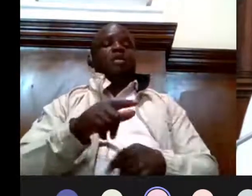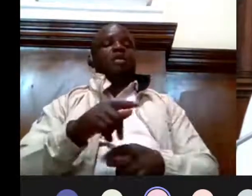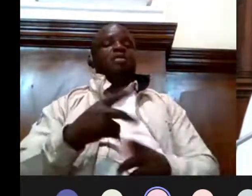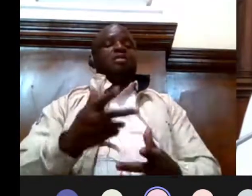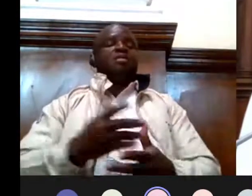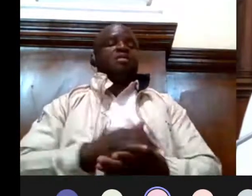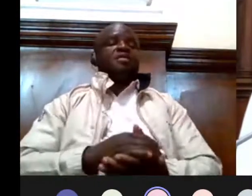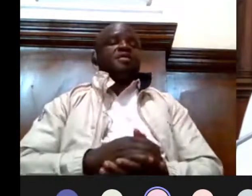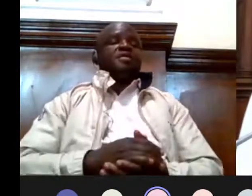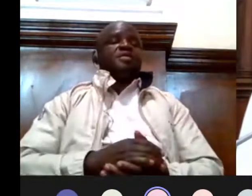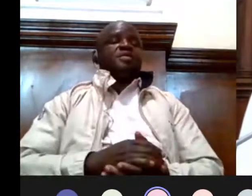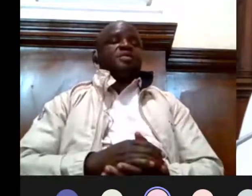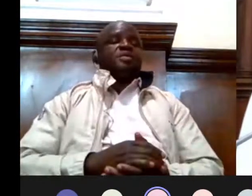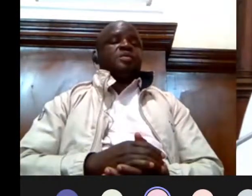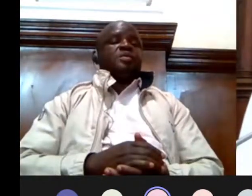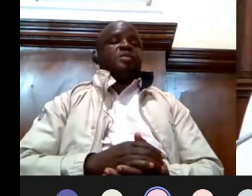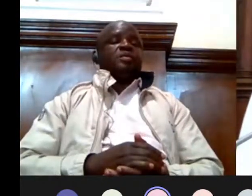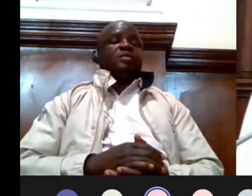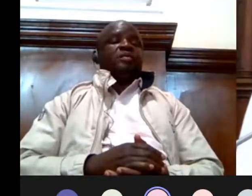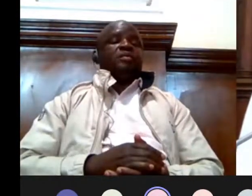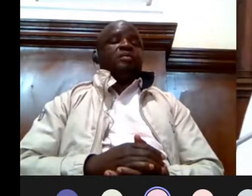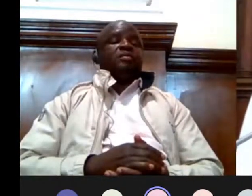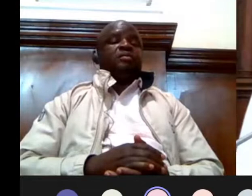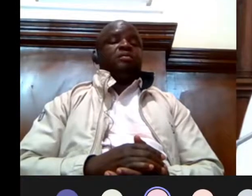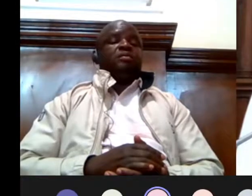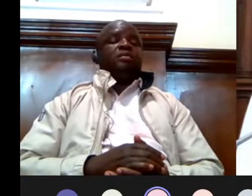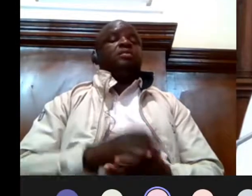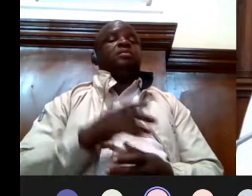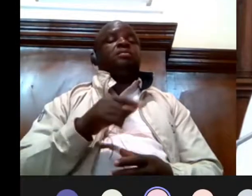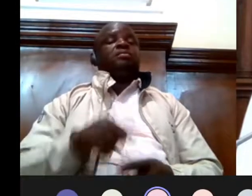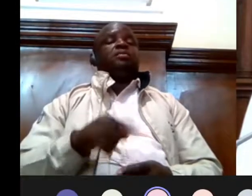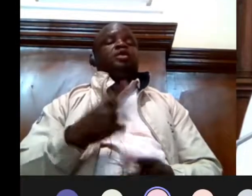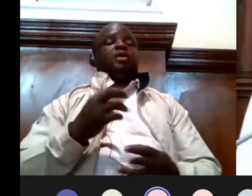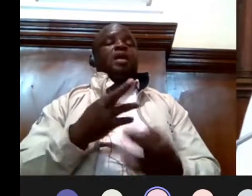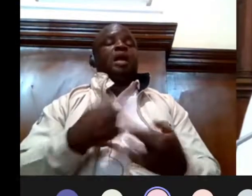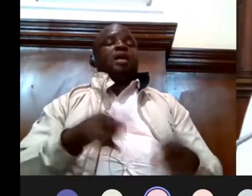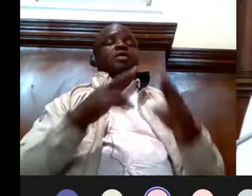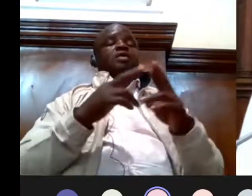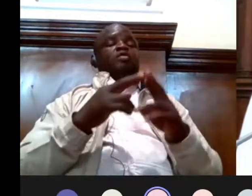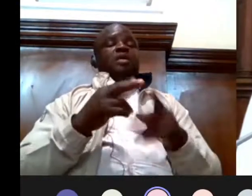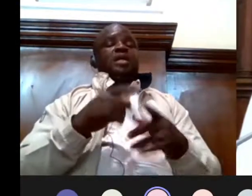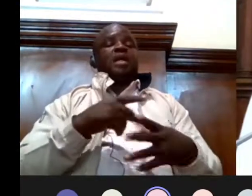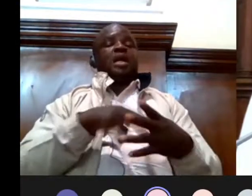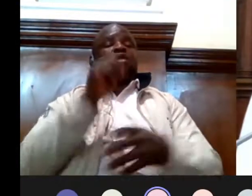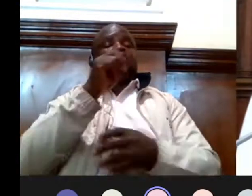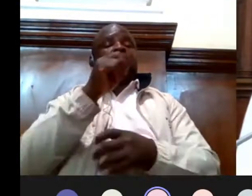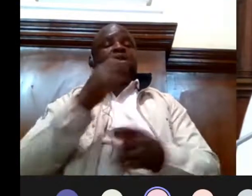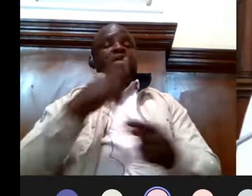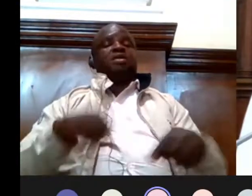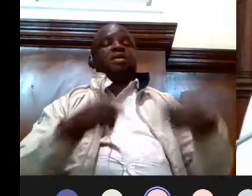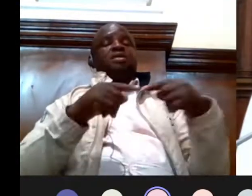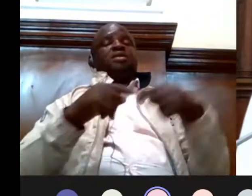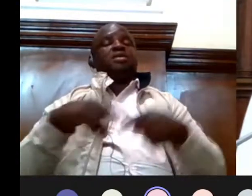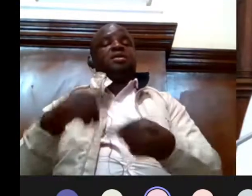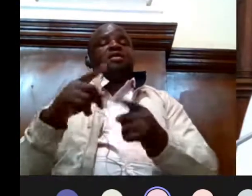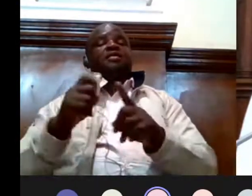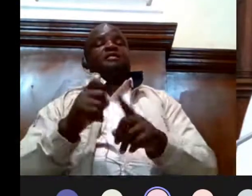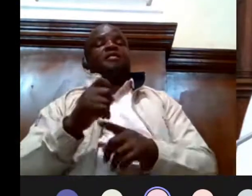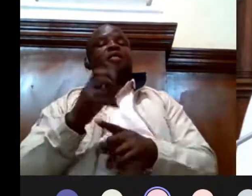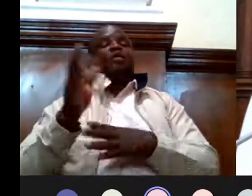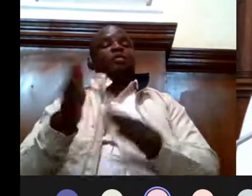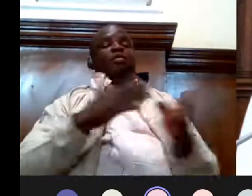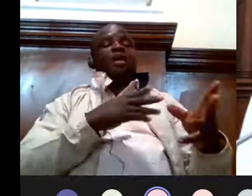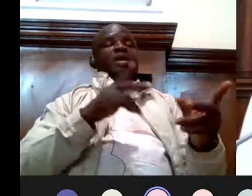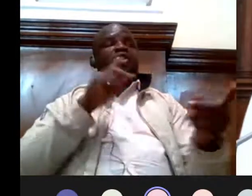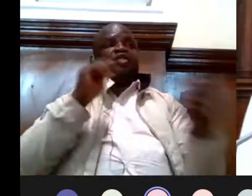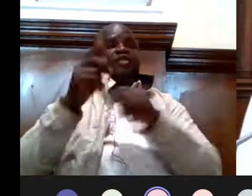the alarming crisis of natural disasters as a result of climate change, health